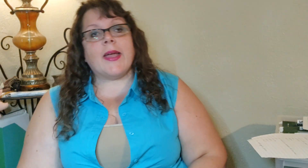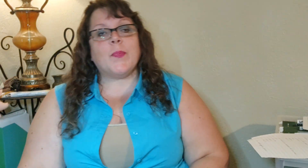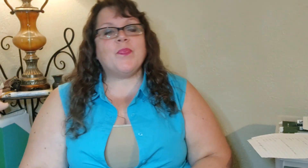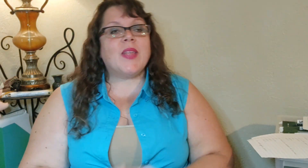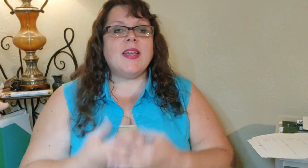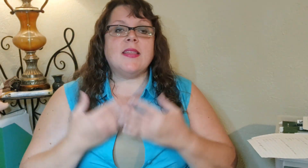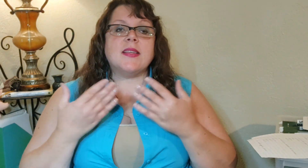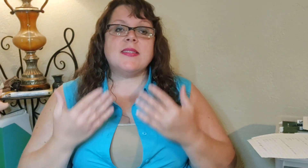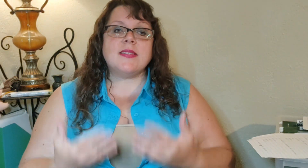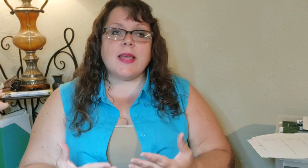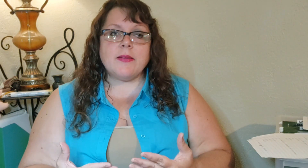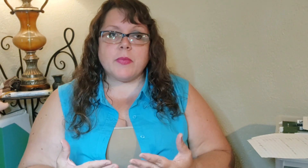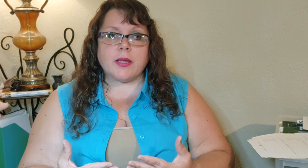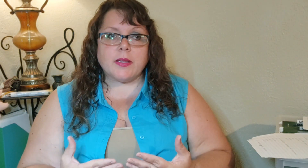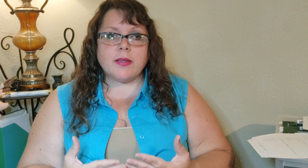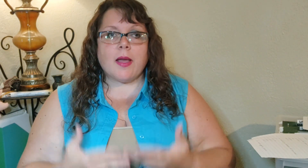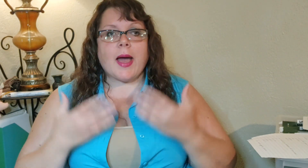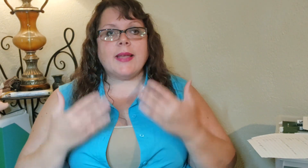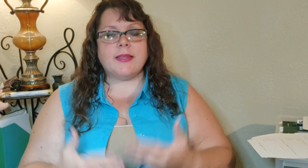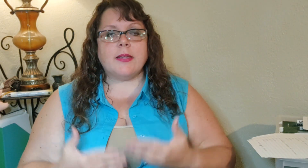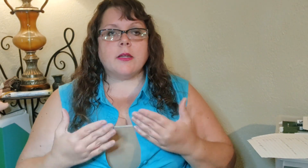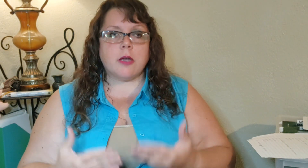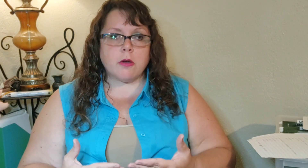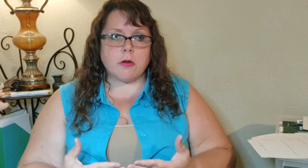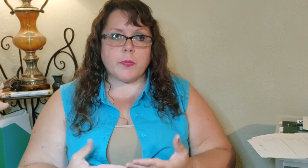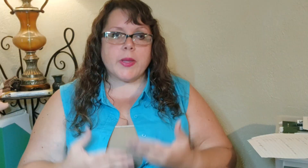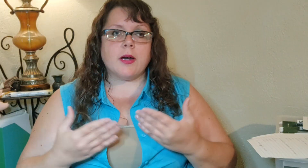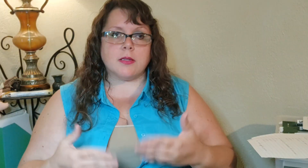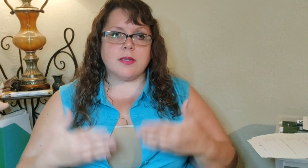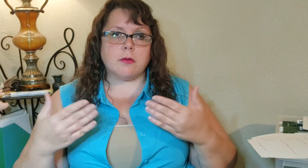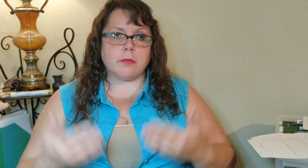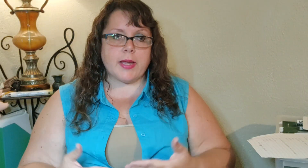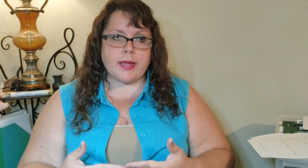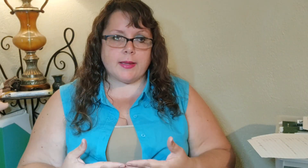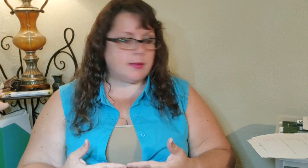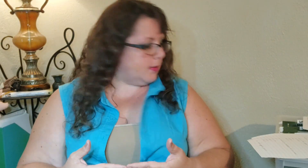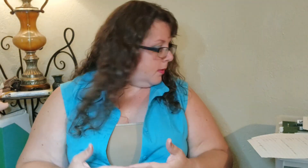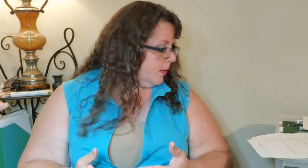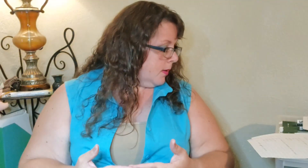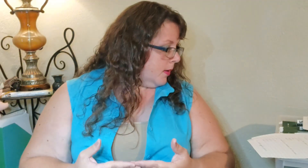Okay, in this statement, I didn't go because it rained.